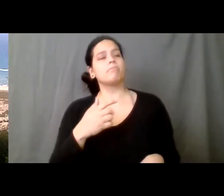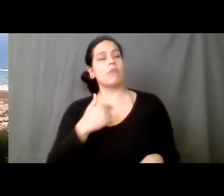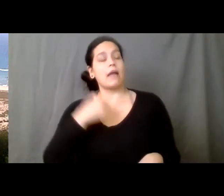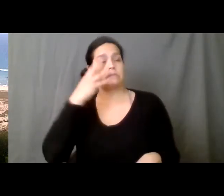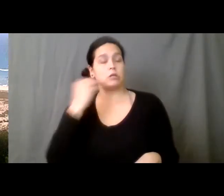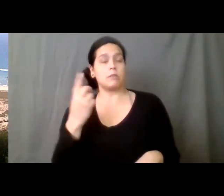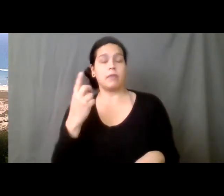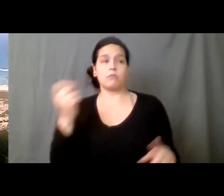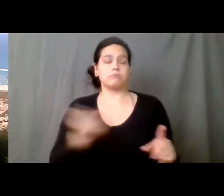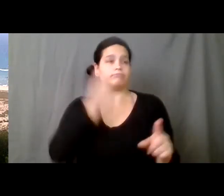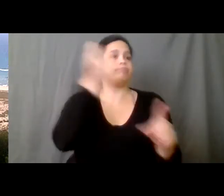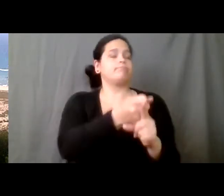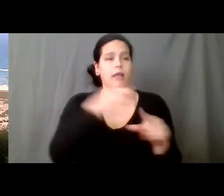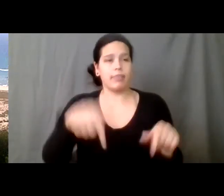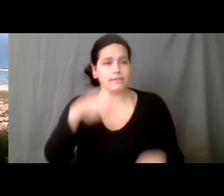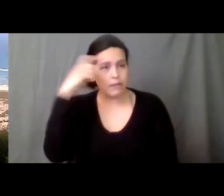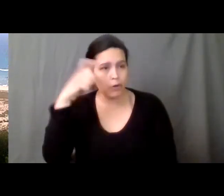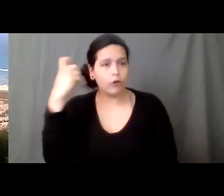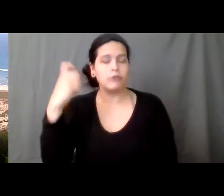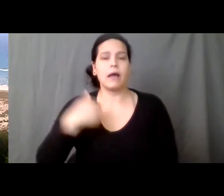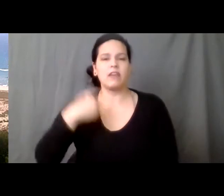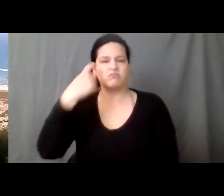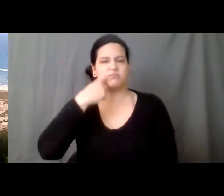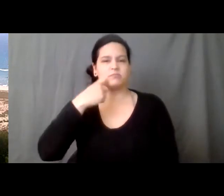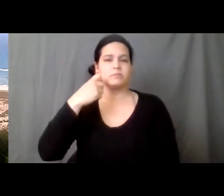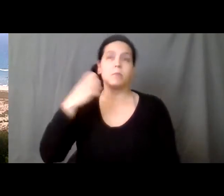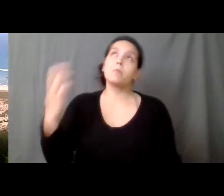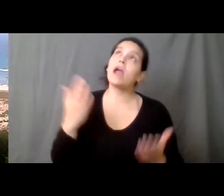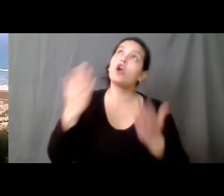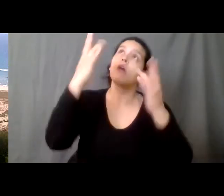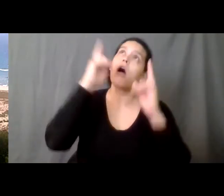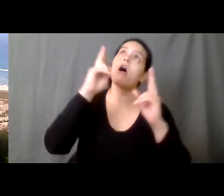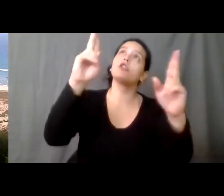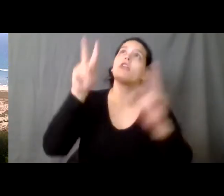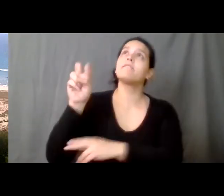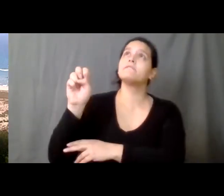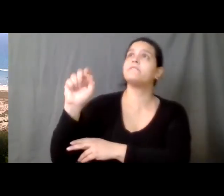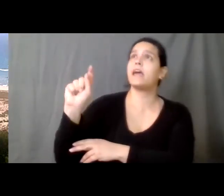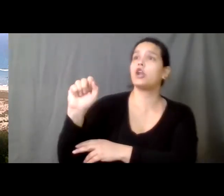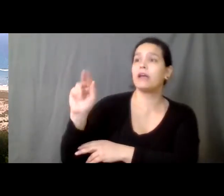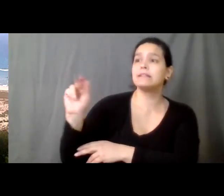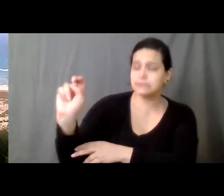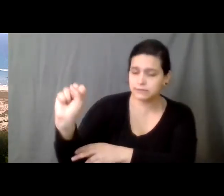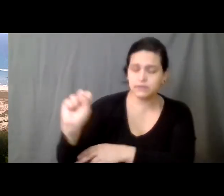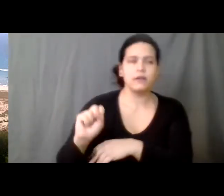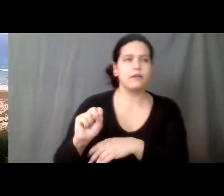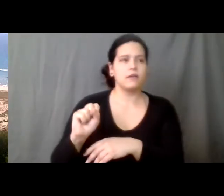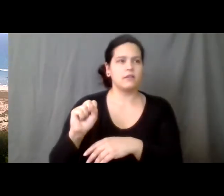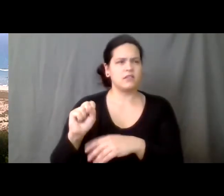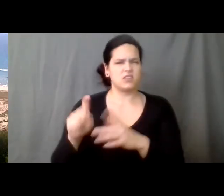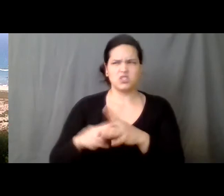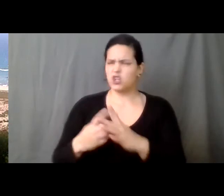is, I had just said some prayers in honoring the veterans. And I started feeling